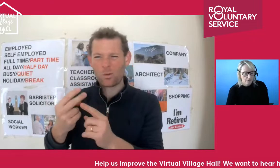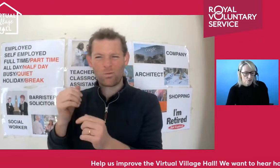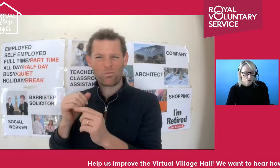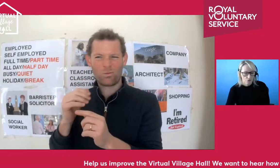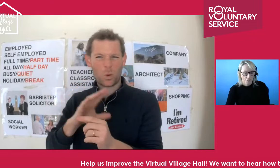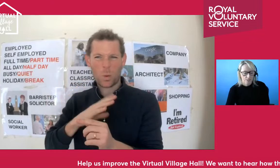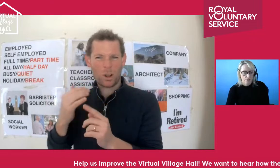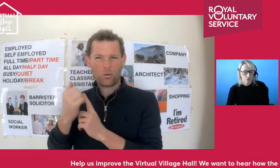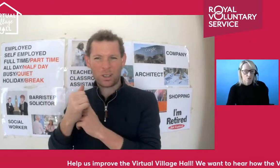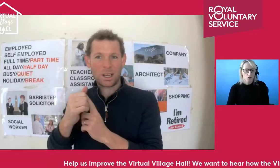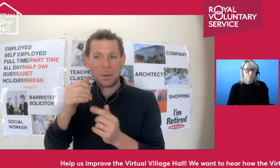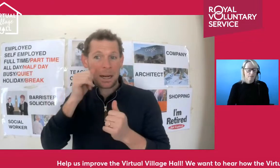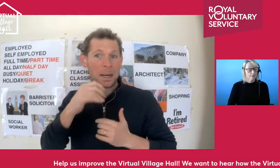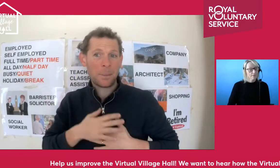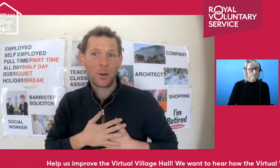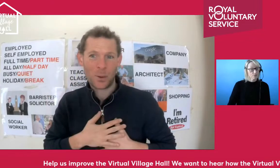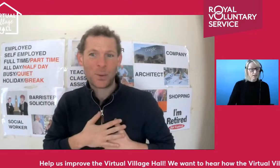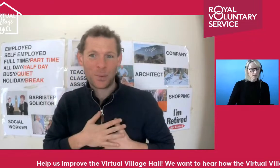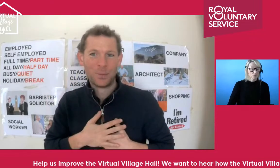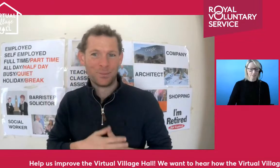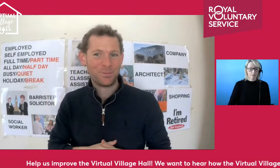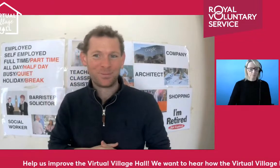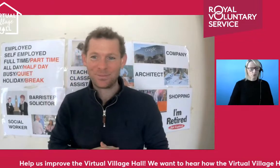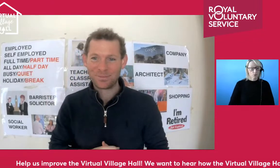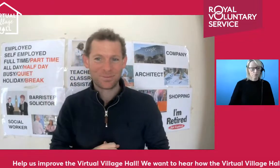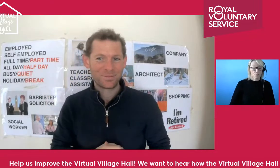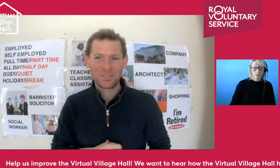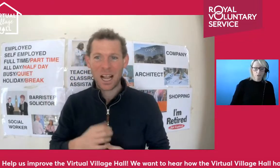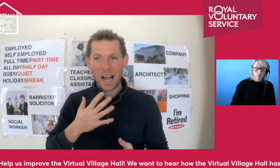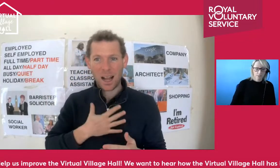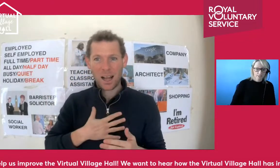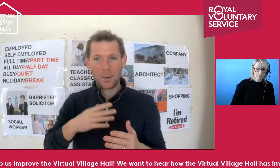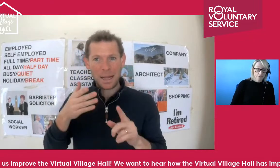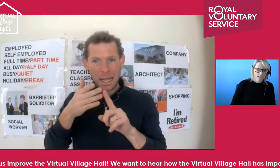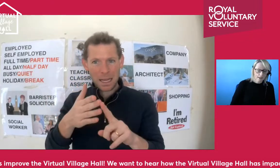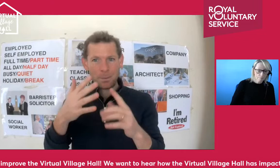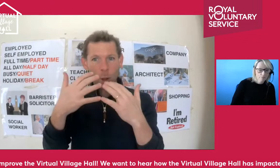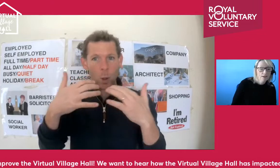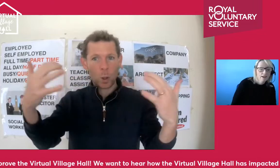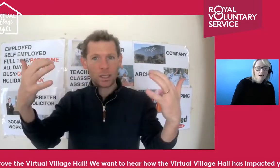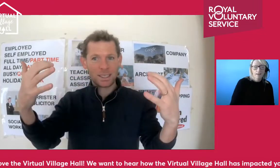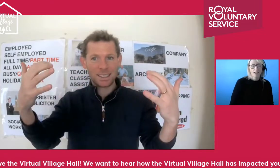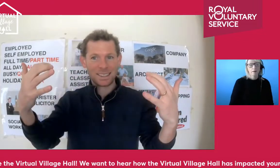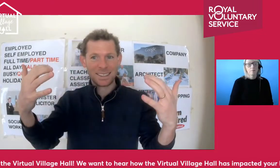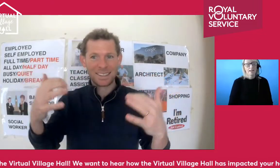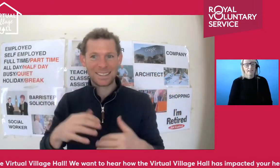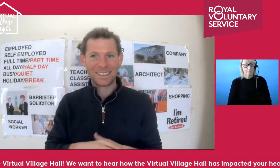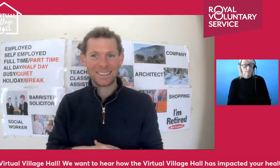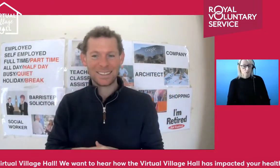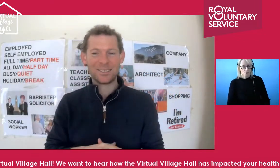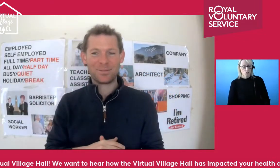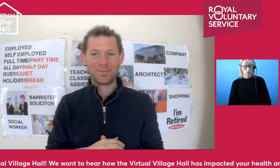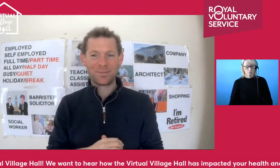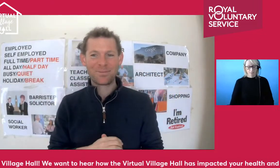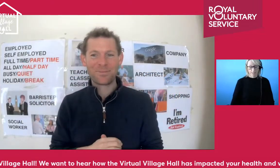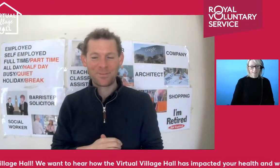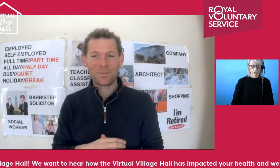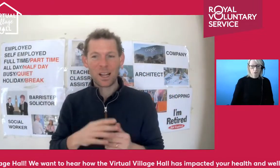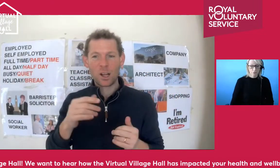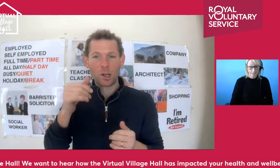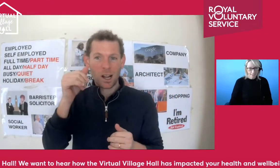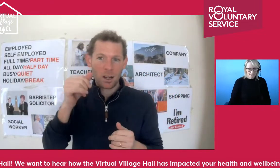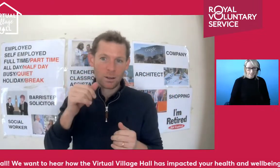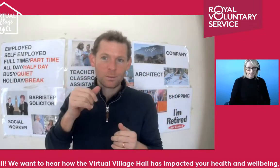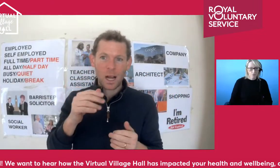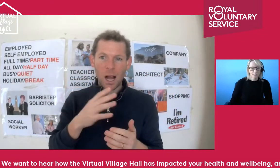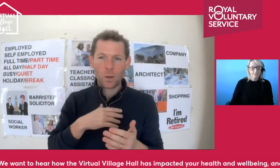do that, just go straight into a new topic, then that's fine. Just let me know if you think you don't need to recap. My aim is to facilitate